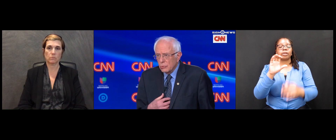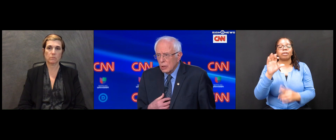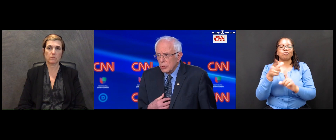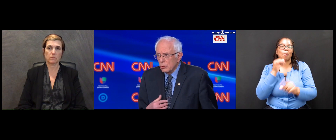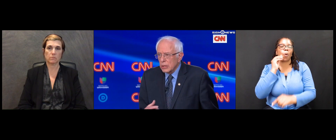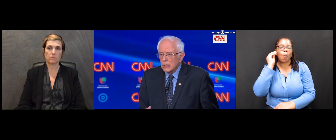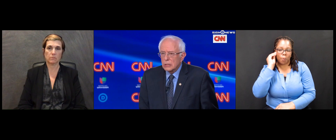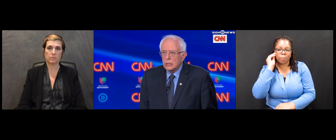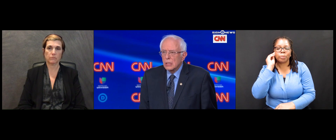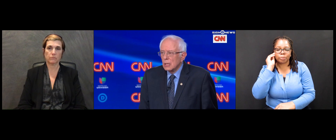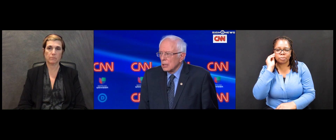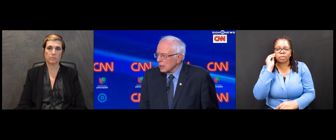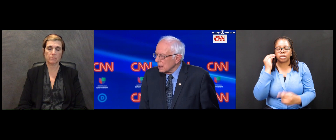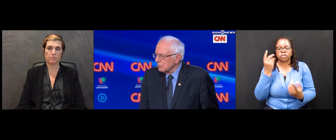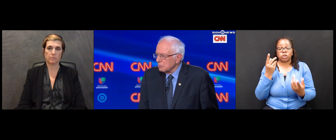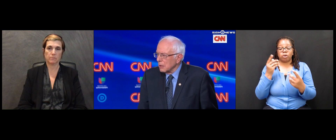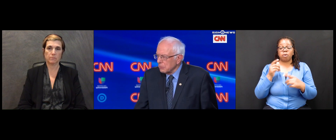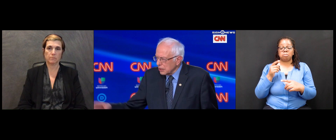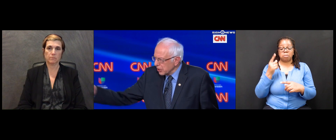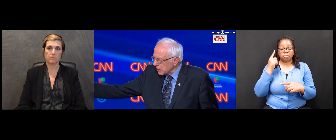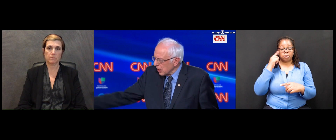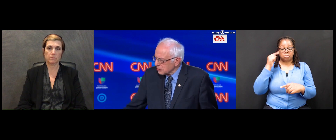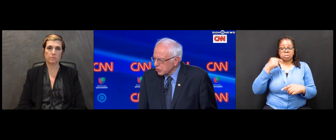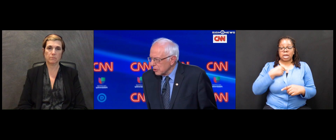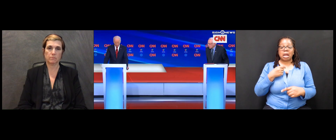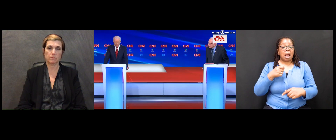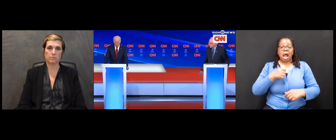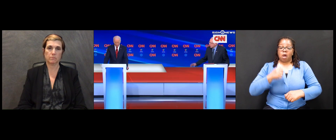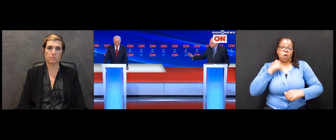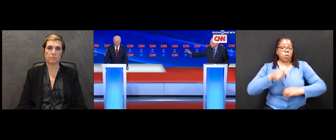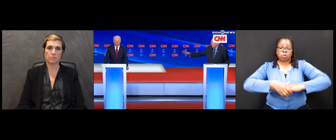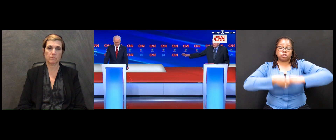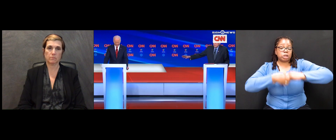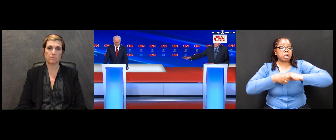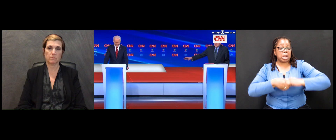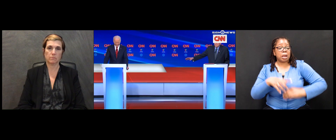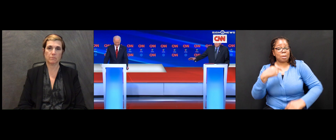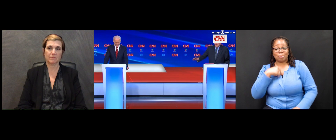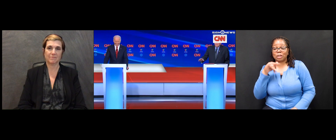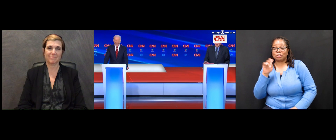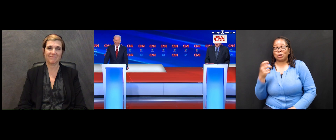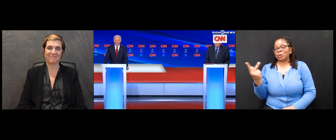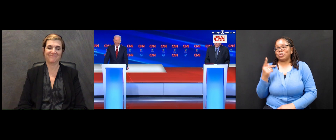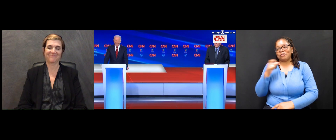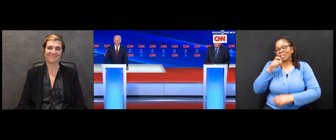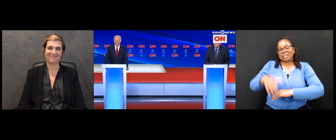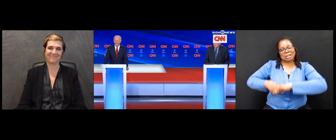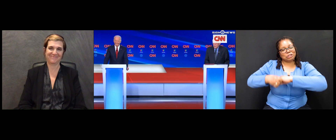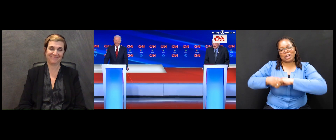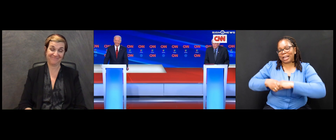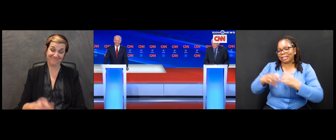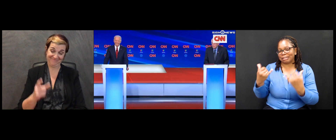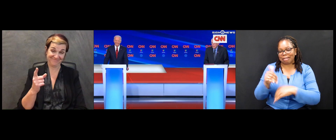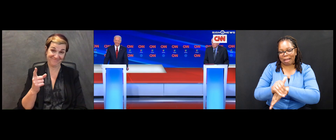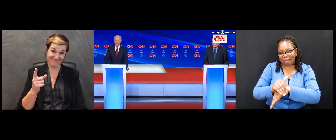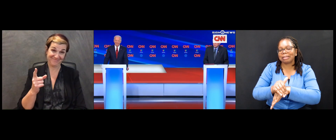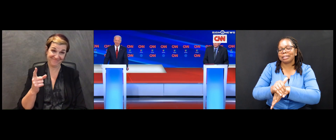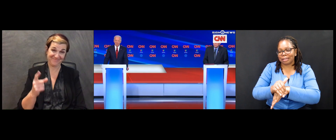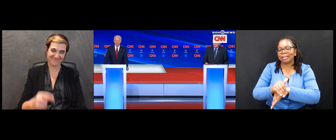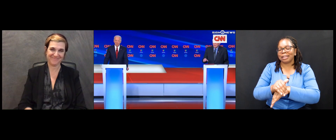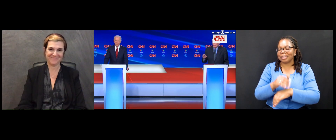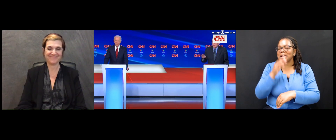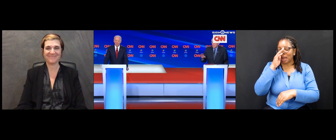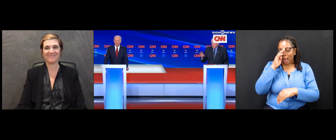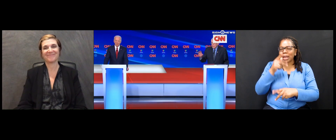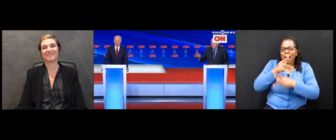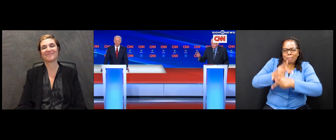personal level, what we're doing is I'm not shaking hands. Joe and I did not shake hands. And I am very careful about the